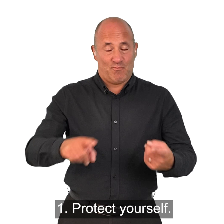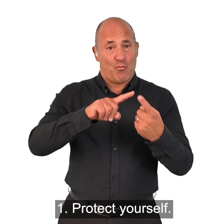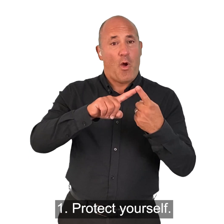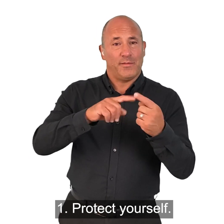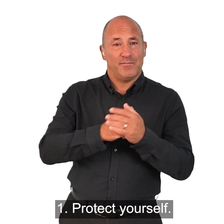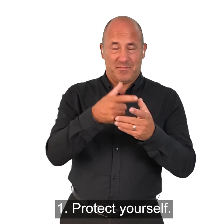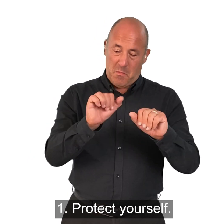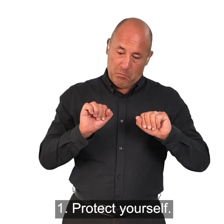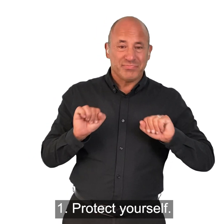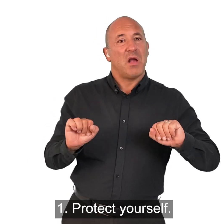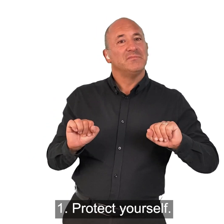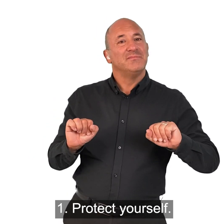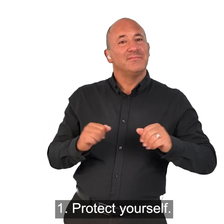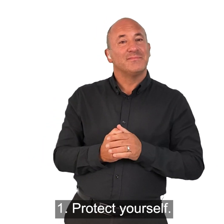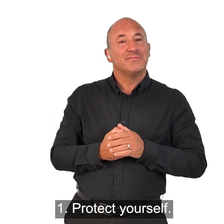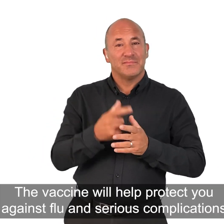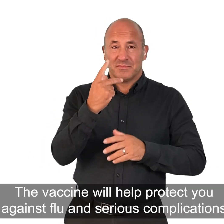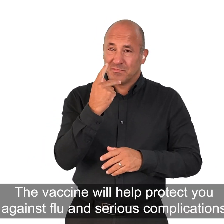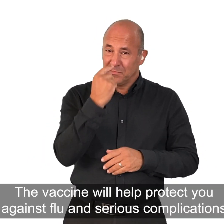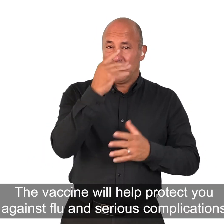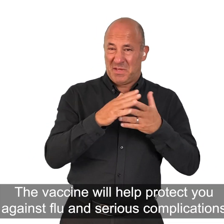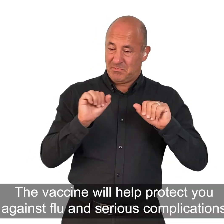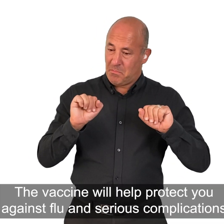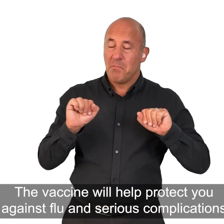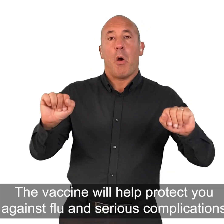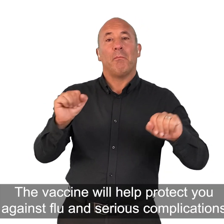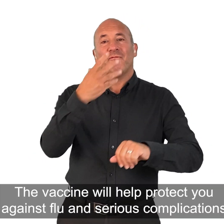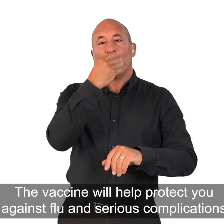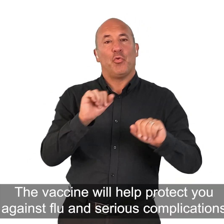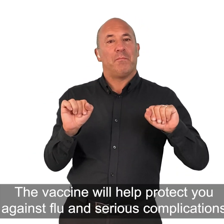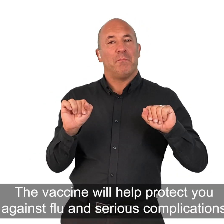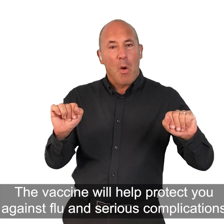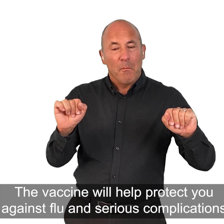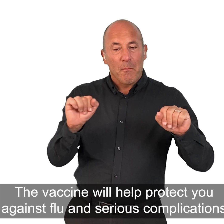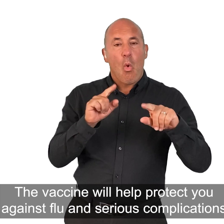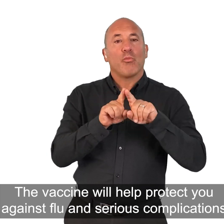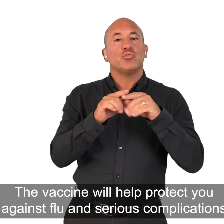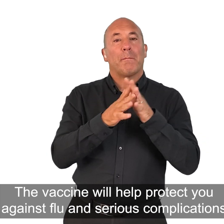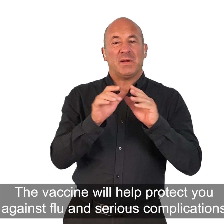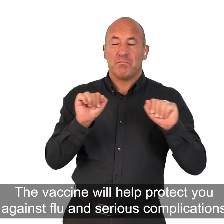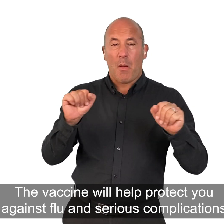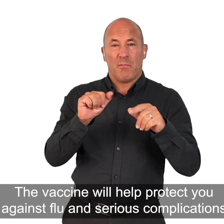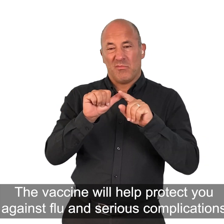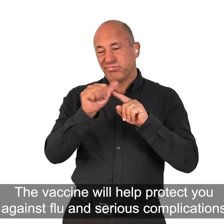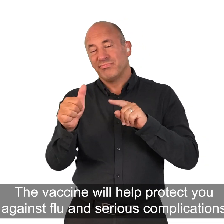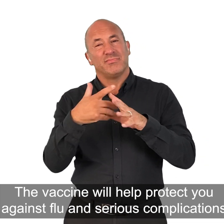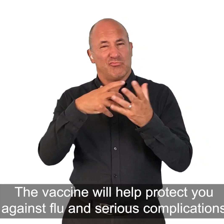1. Protect yourself. The vaccine will help protect you against flu and serious